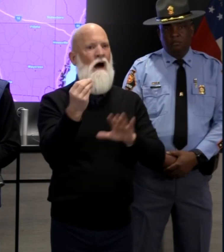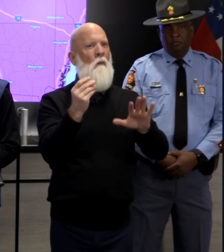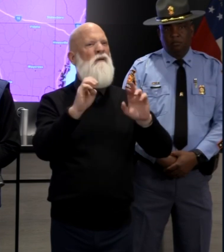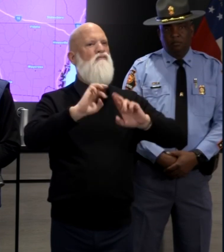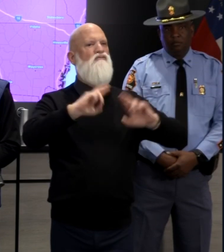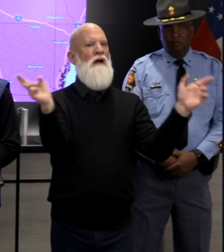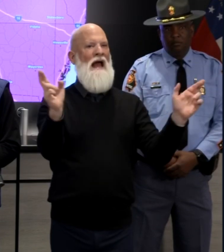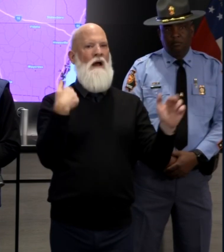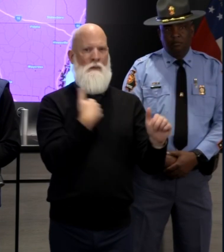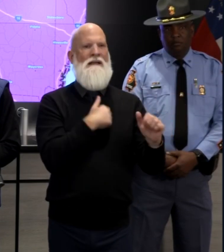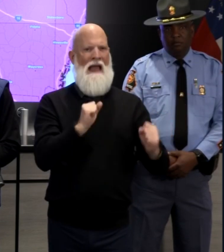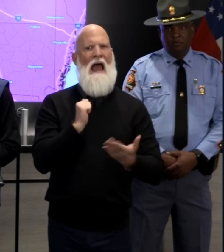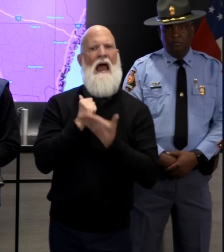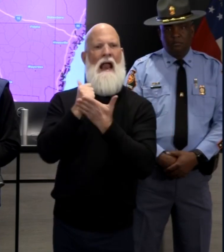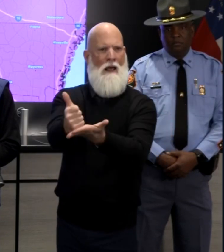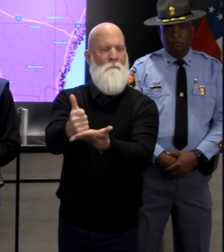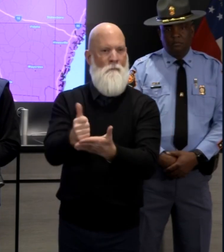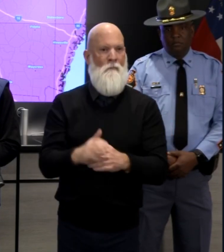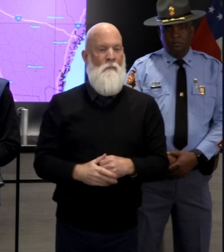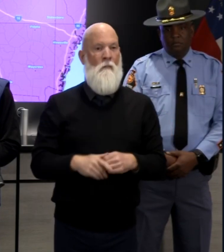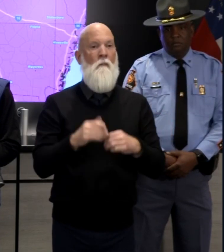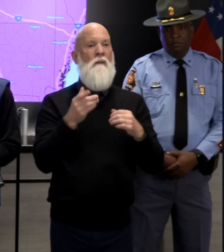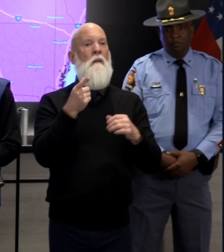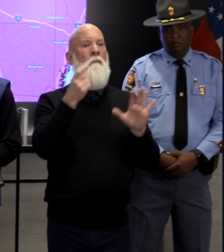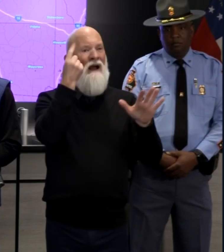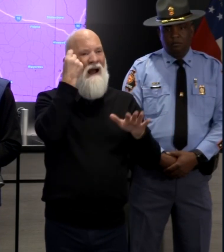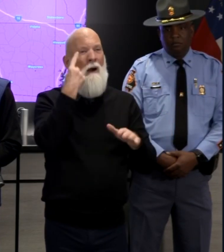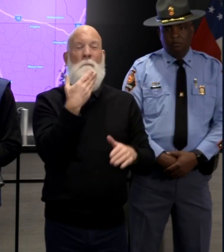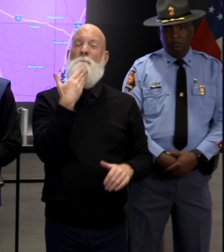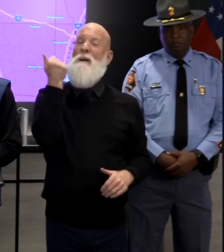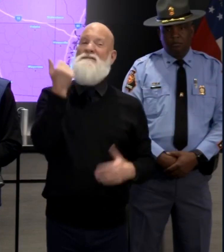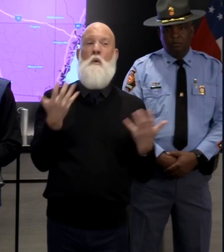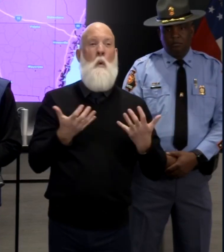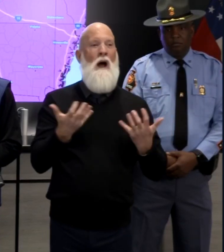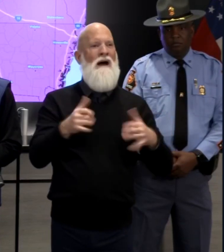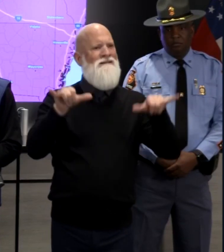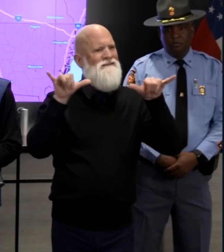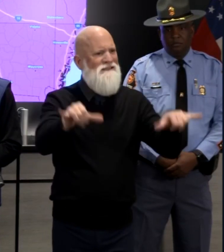let's just, you know, hunker down for a day or so and get some sunshine and warmer weather back in here.